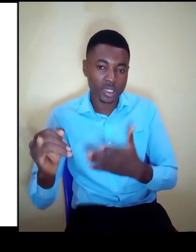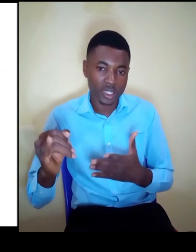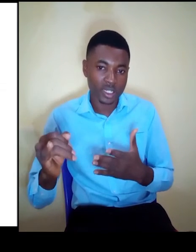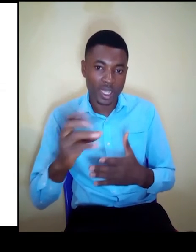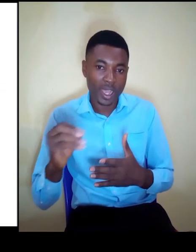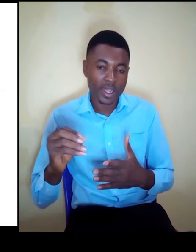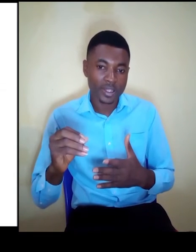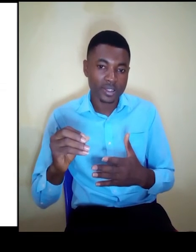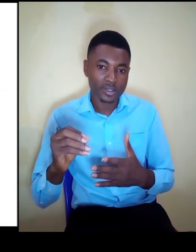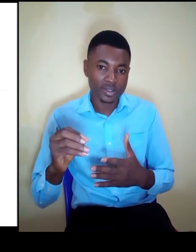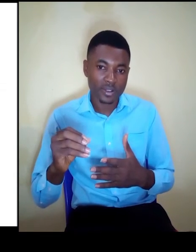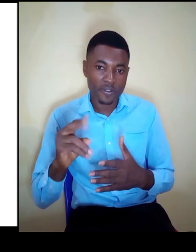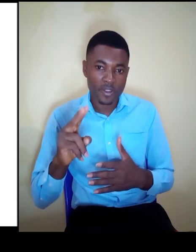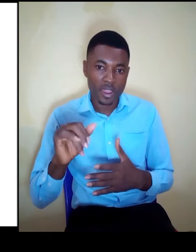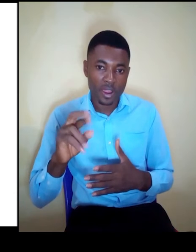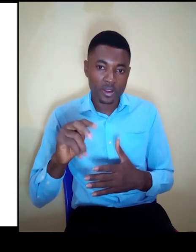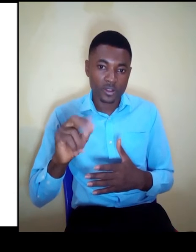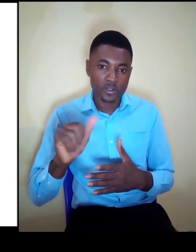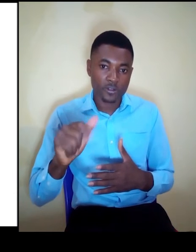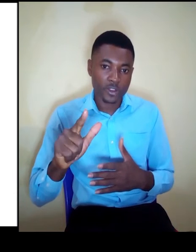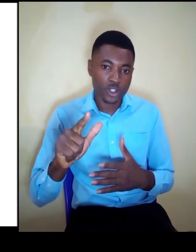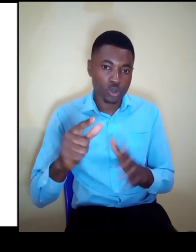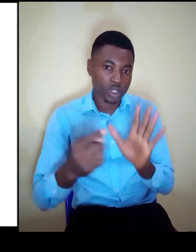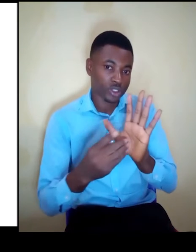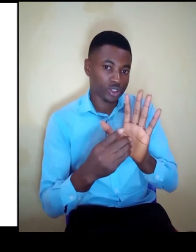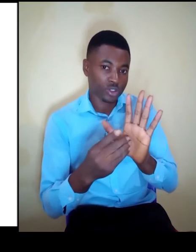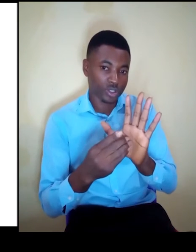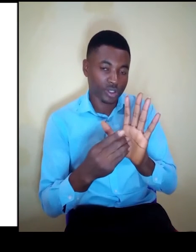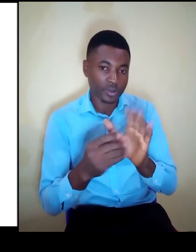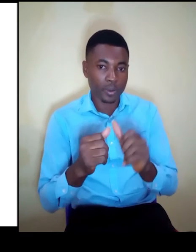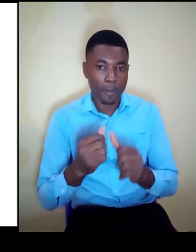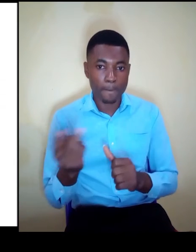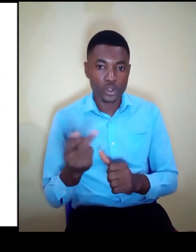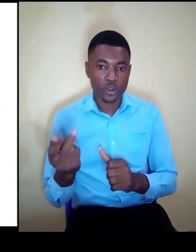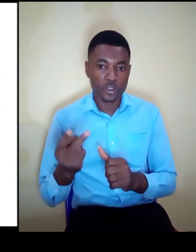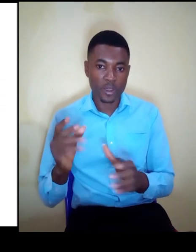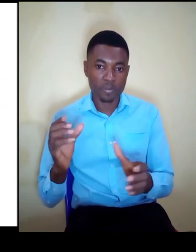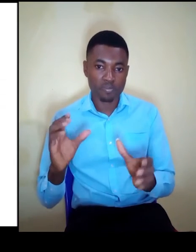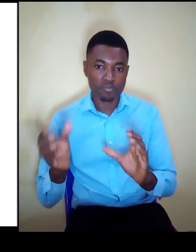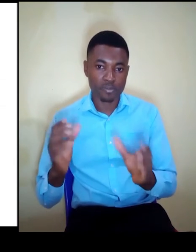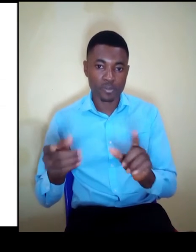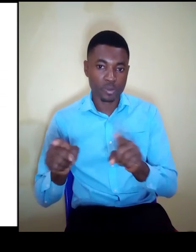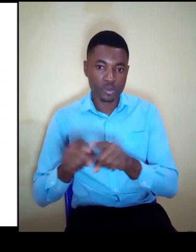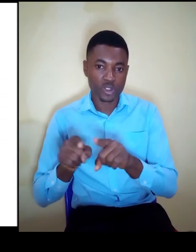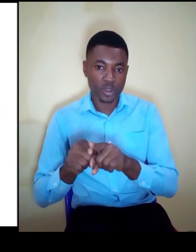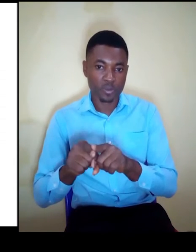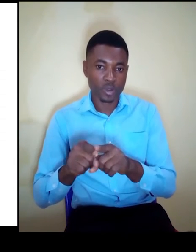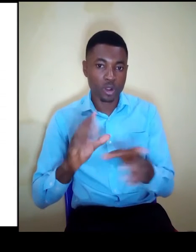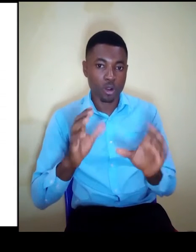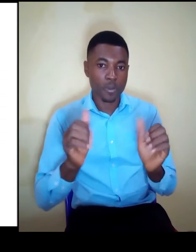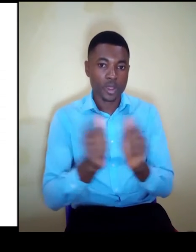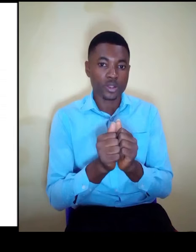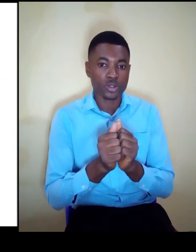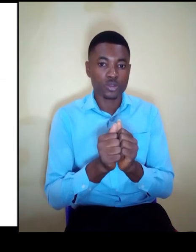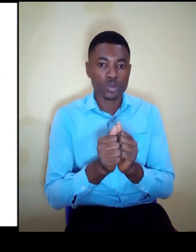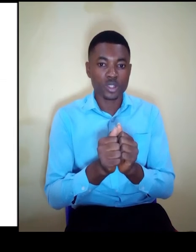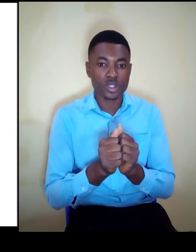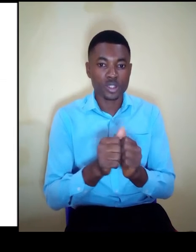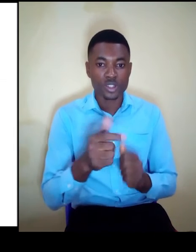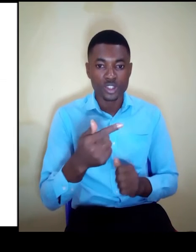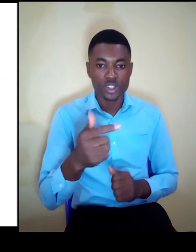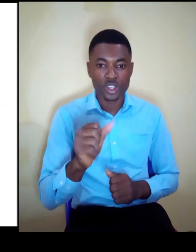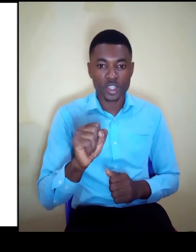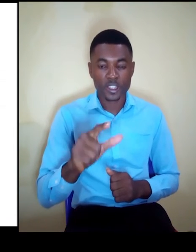see a systematic preference for one of the three as compared to Ghanaian Sign Language signers. When it comes to the nature